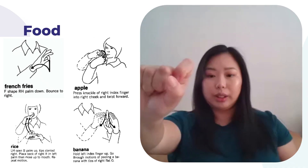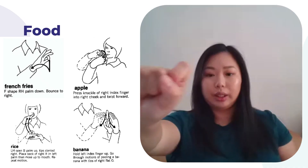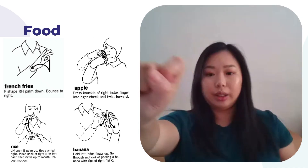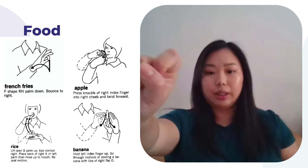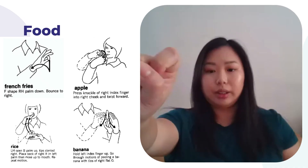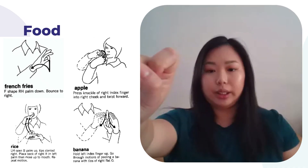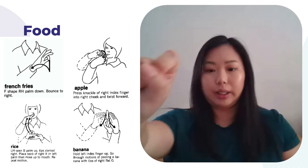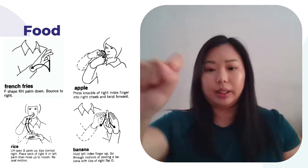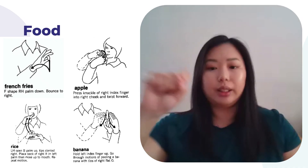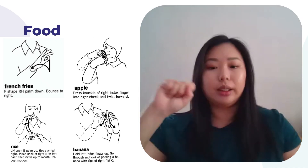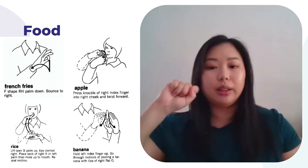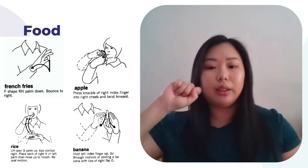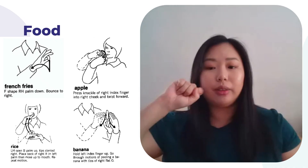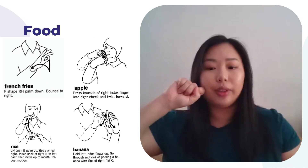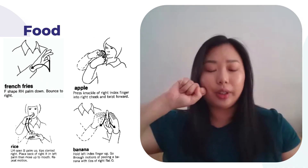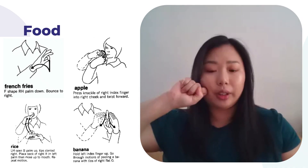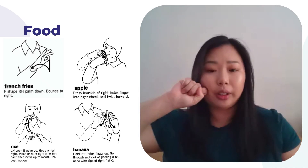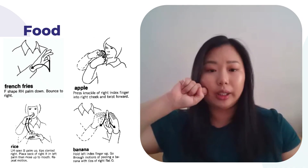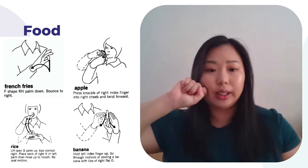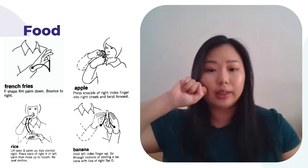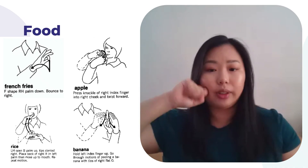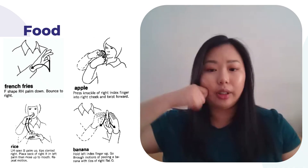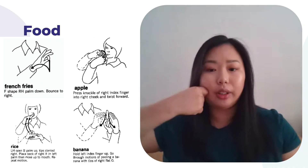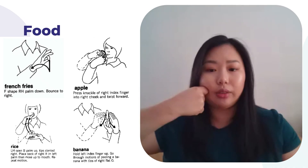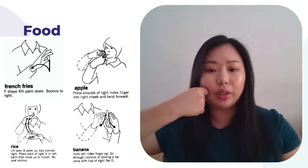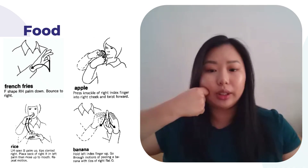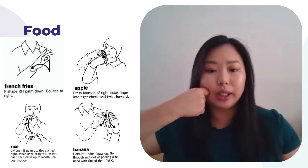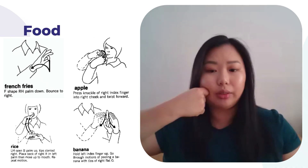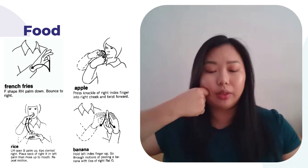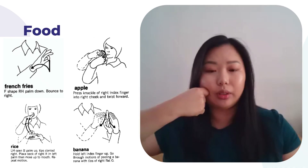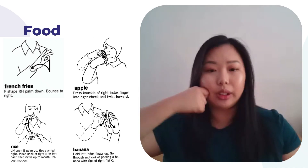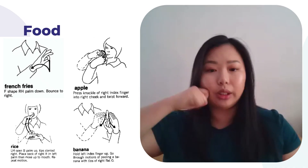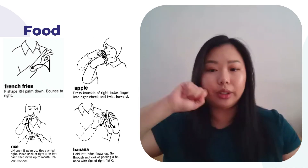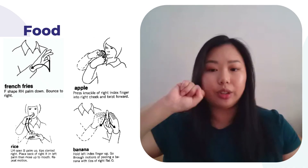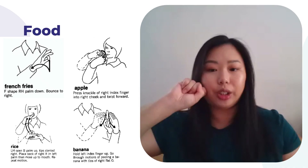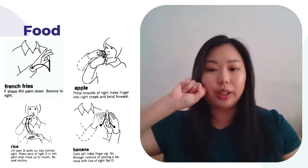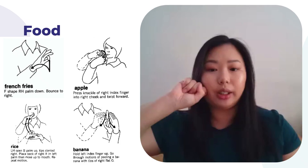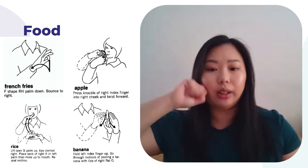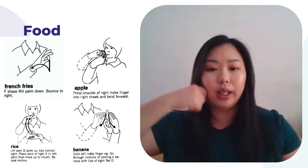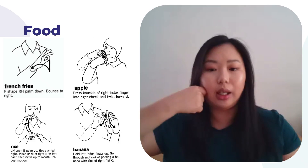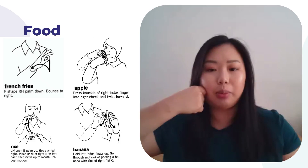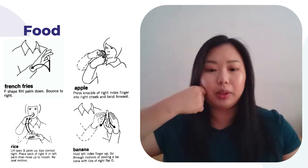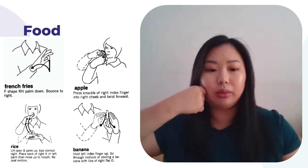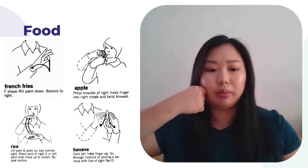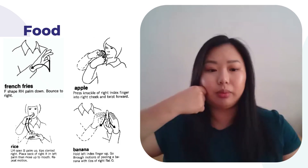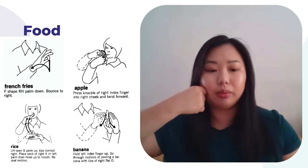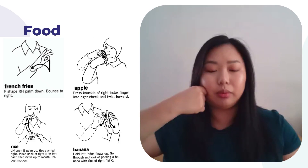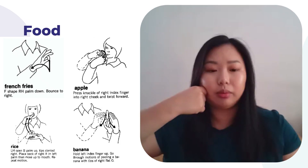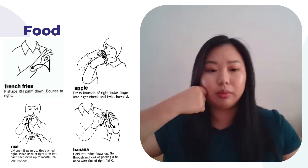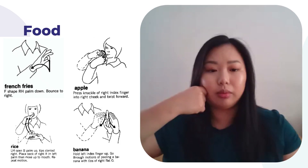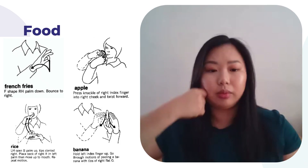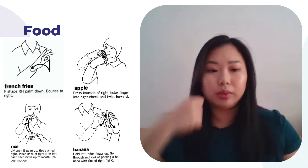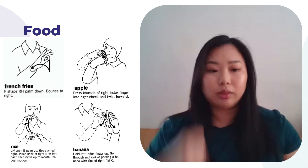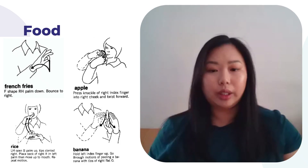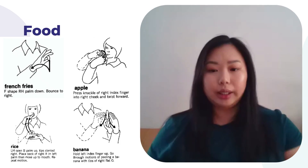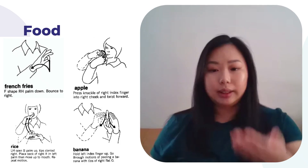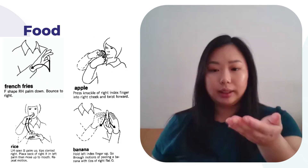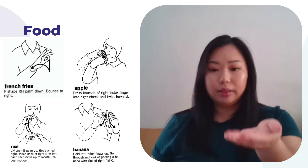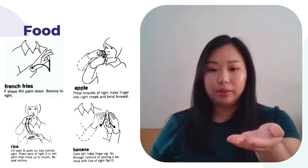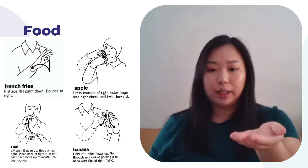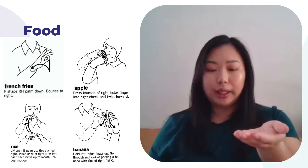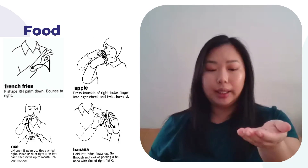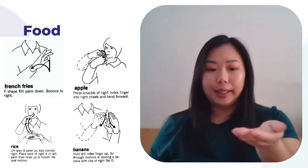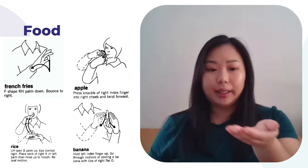Apple, take the knuckle of your index finger and rotate forward on your cheek. Apple.